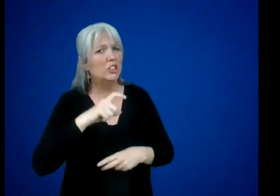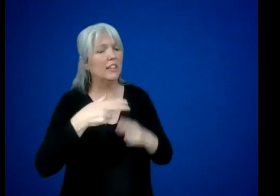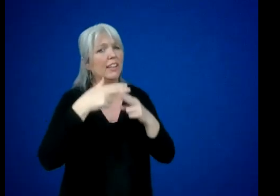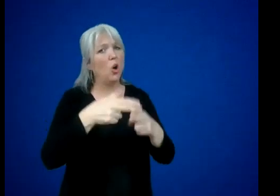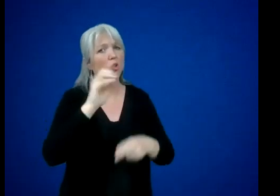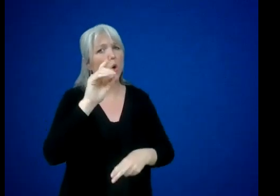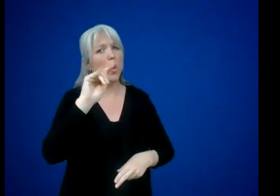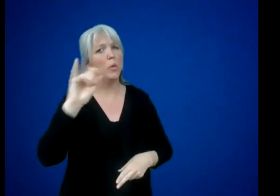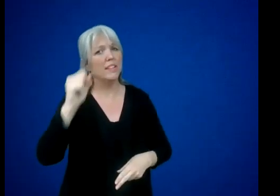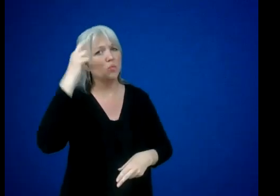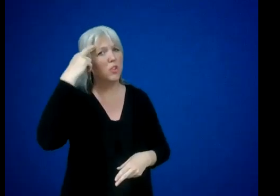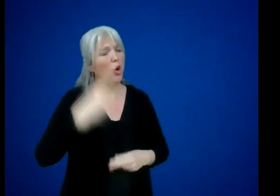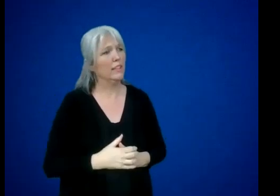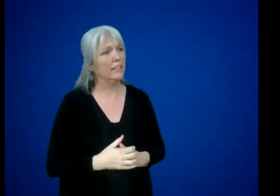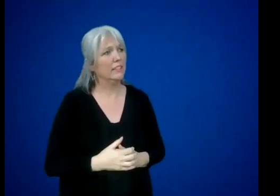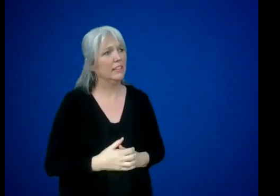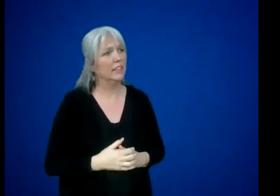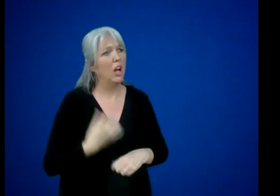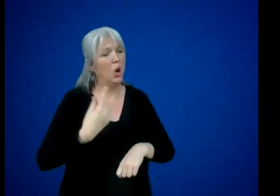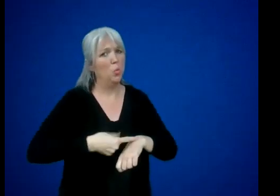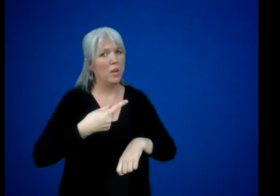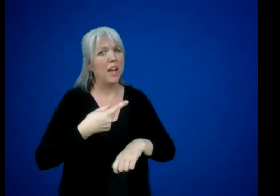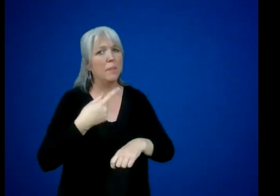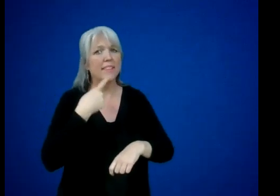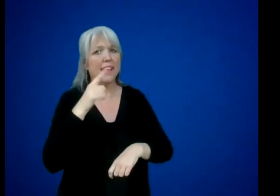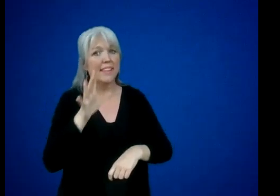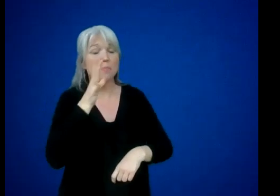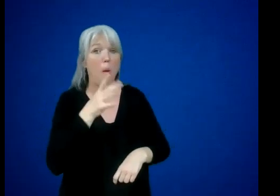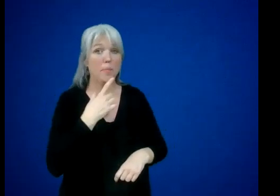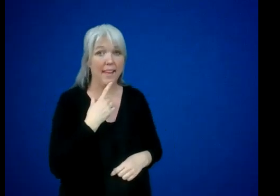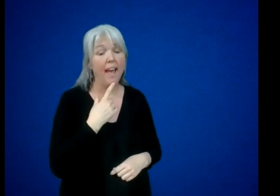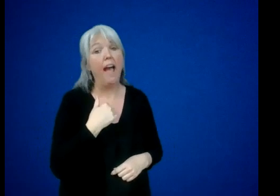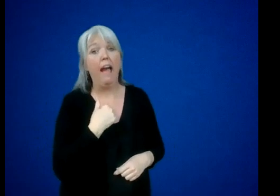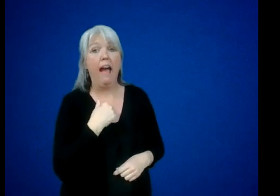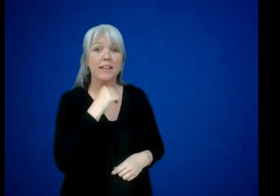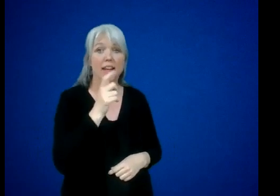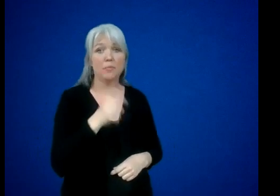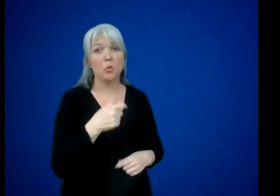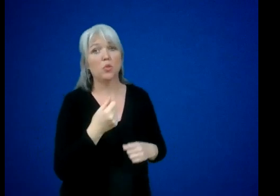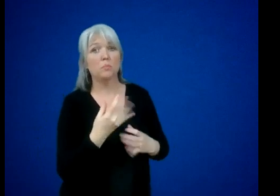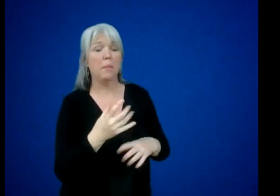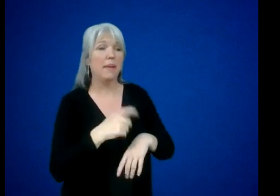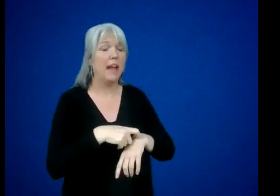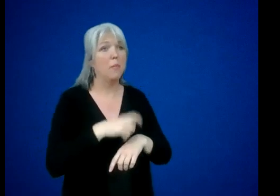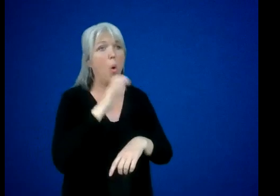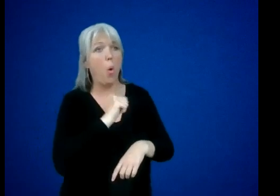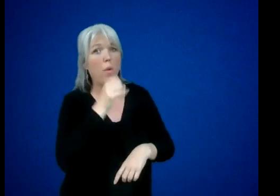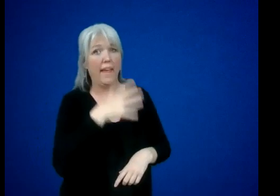Otis retarded. And once he even said that his mama said I shouldn't spend all my time with old ladies. That's what he